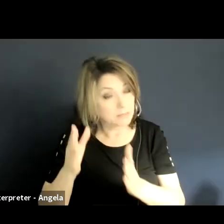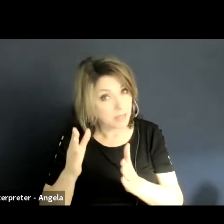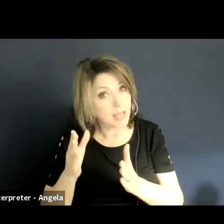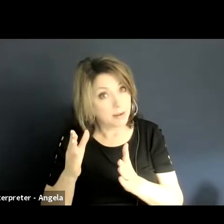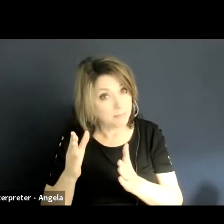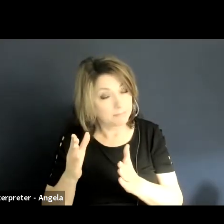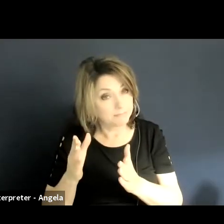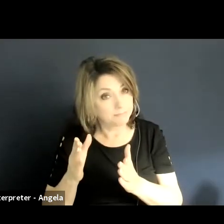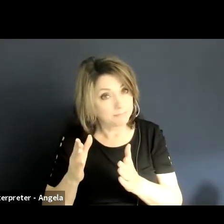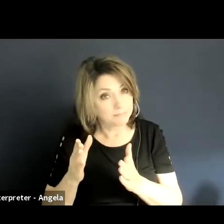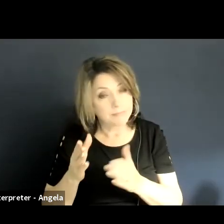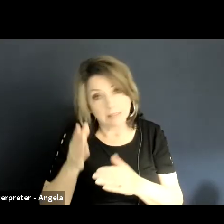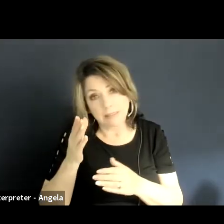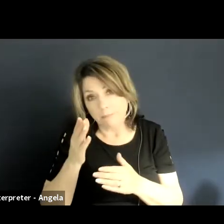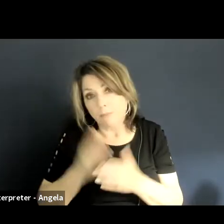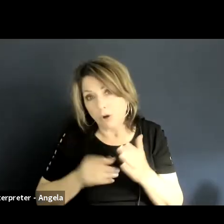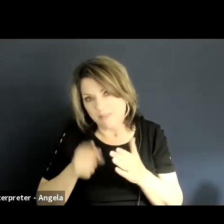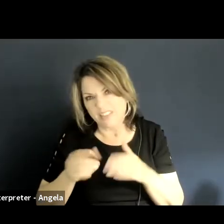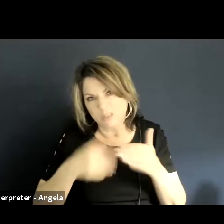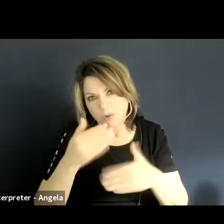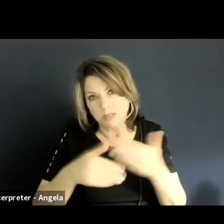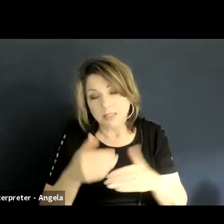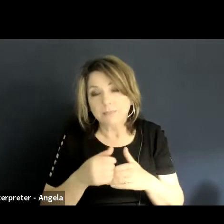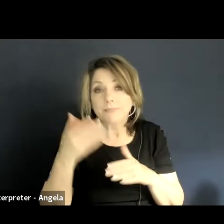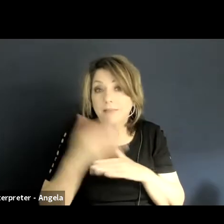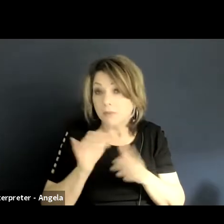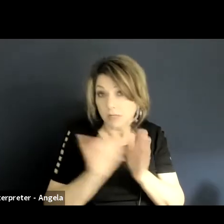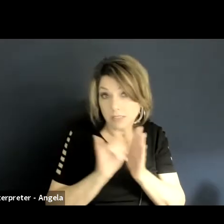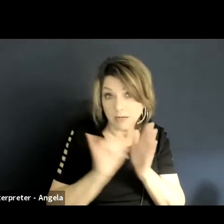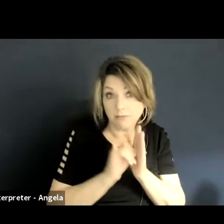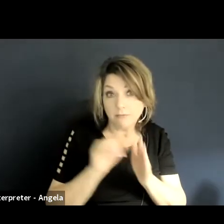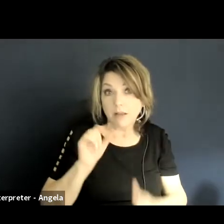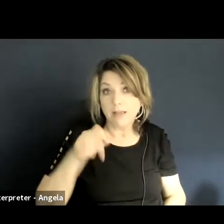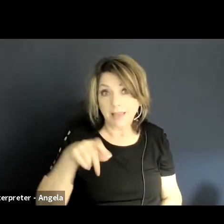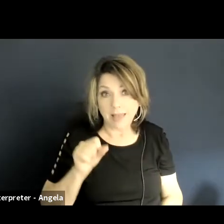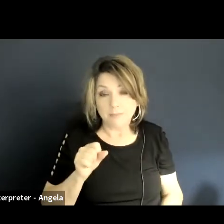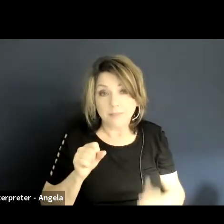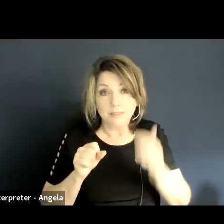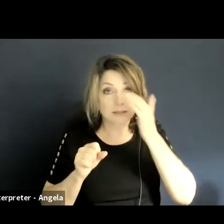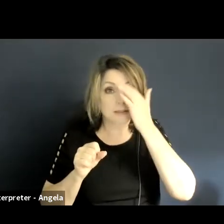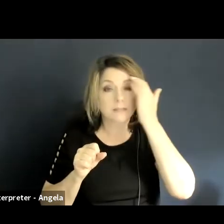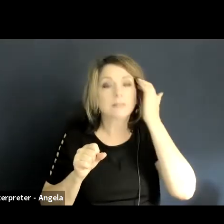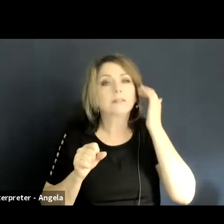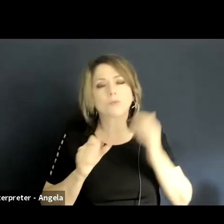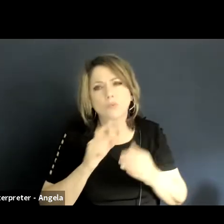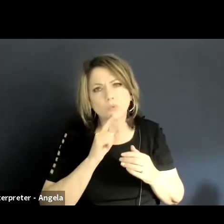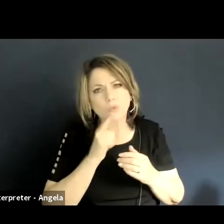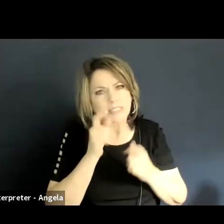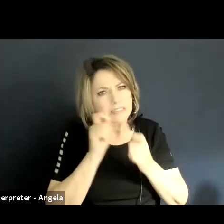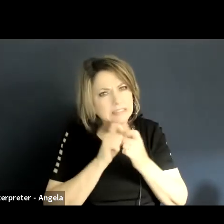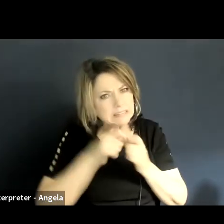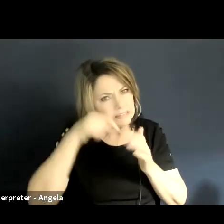this process. Once we identify the gap, then we really go into detail about